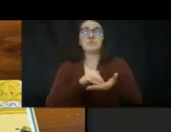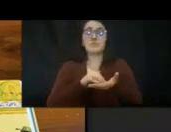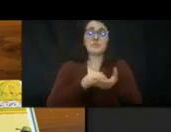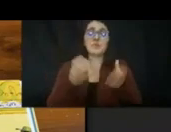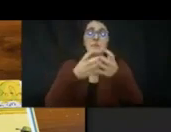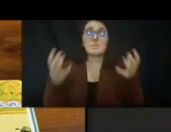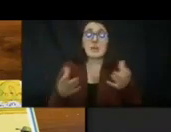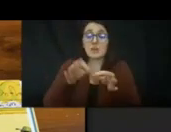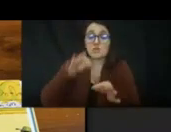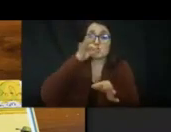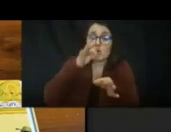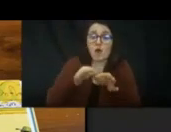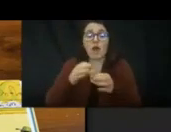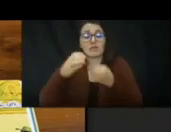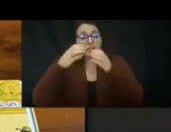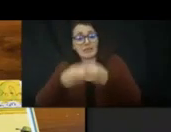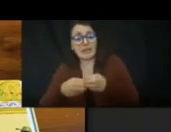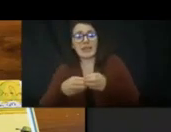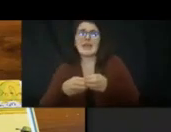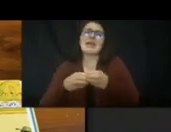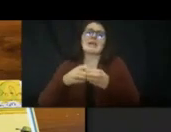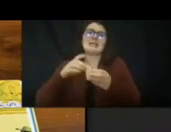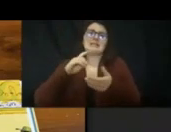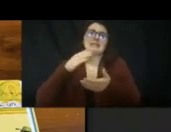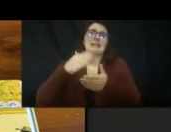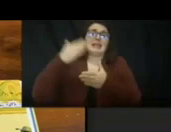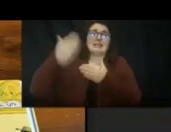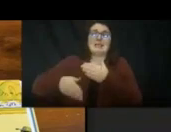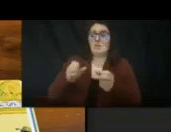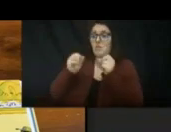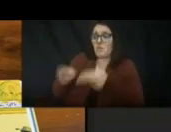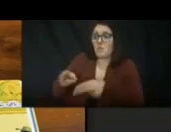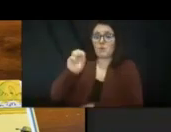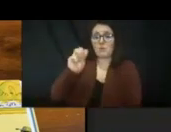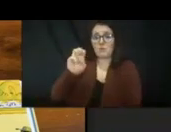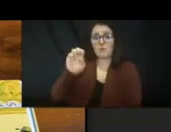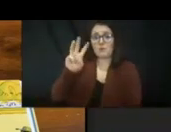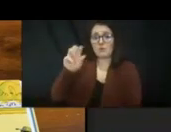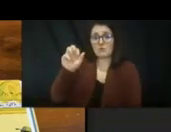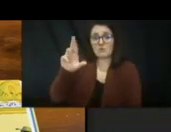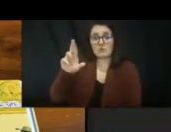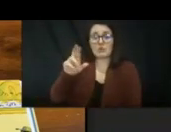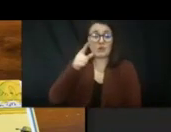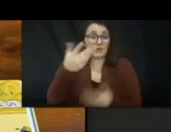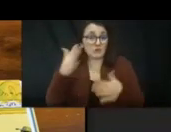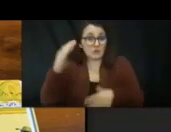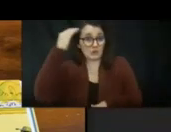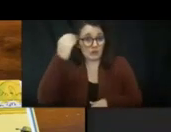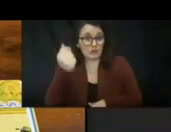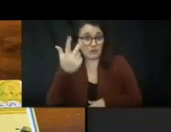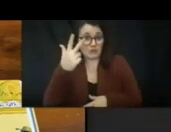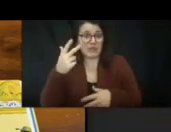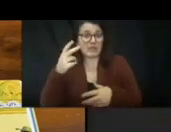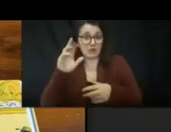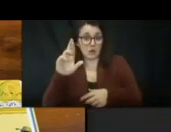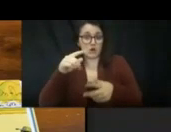plastics ends up in city sewers, plugging drains and stopping the flow of water. You probably know the 3 R's: reduce,